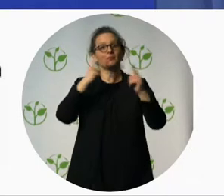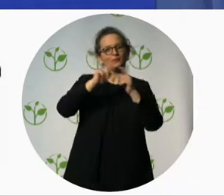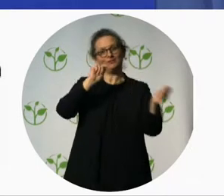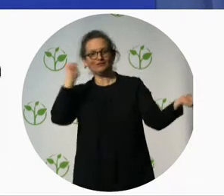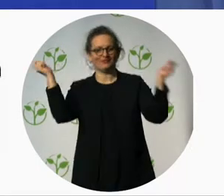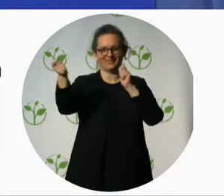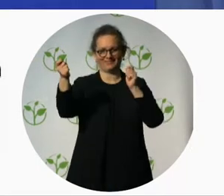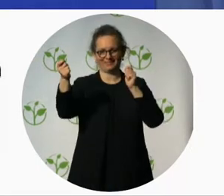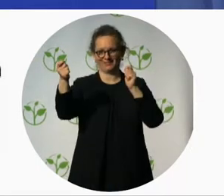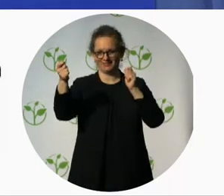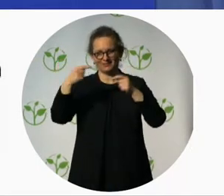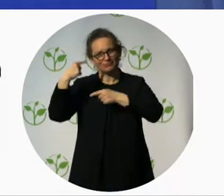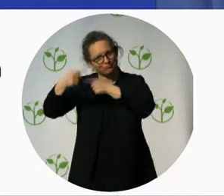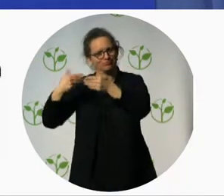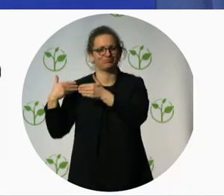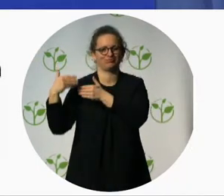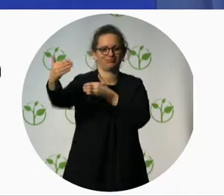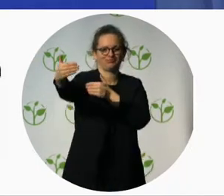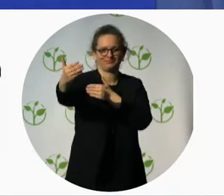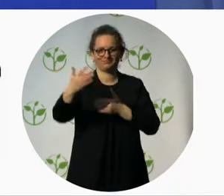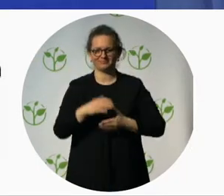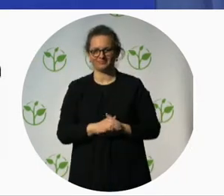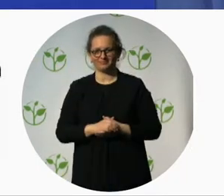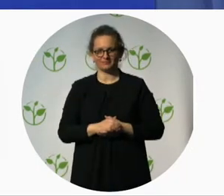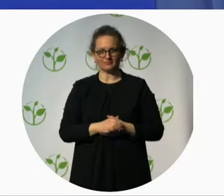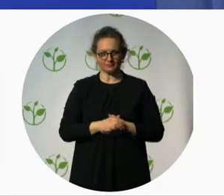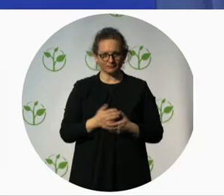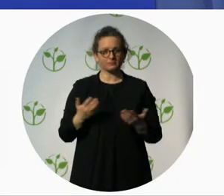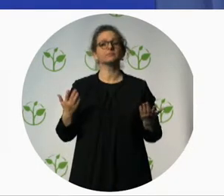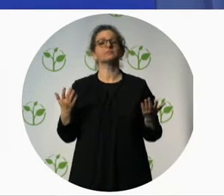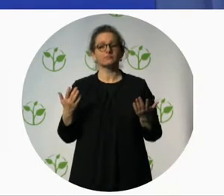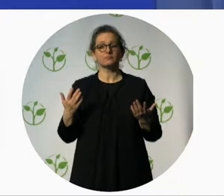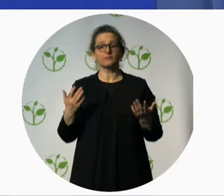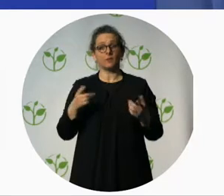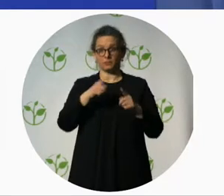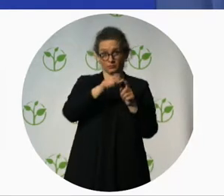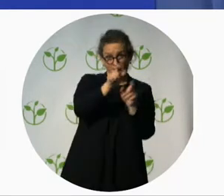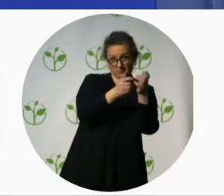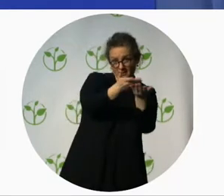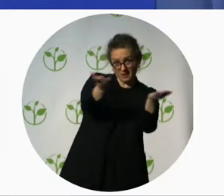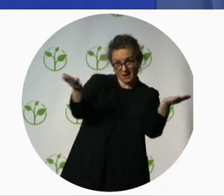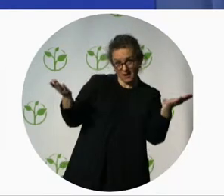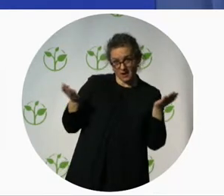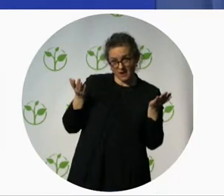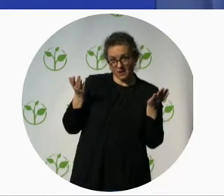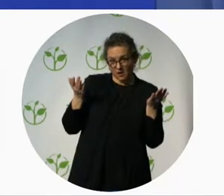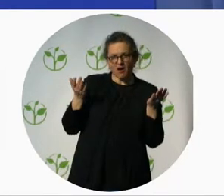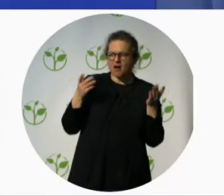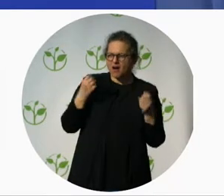be inclusive, to privilege diversity, to being different as an aspect